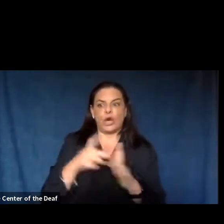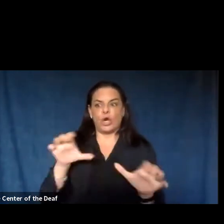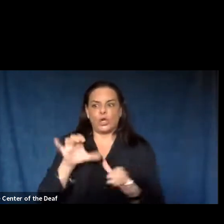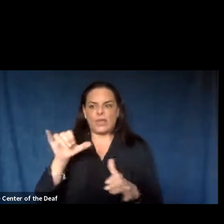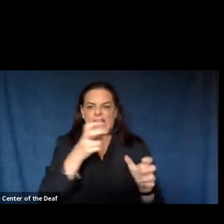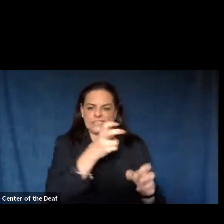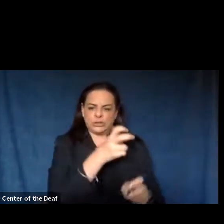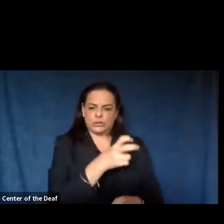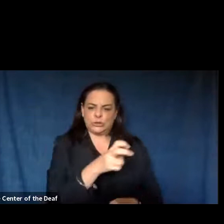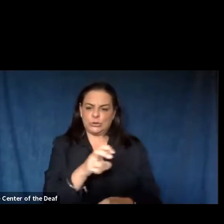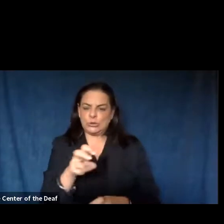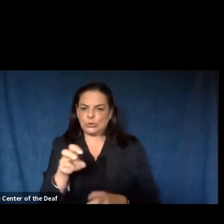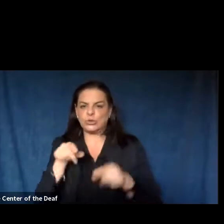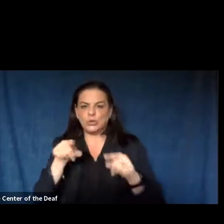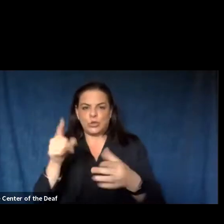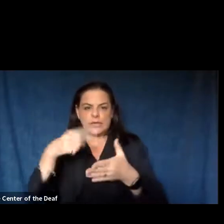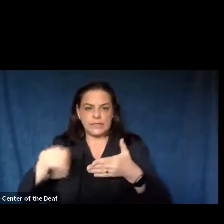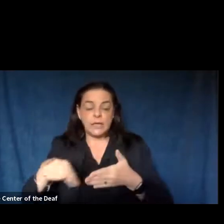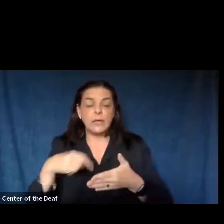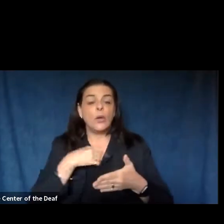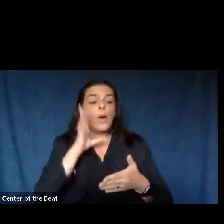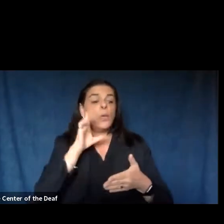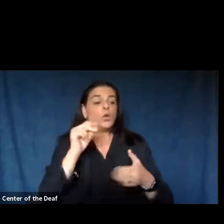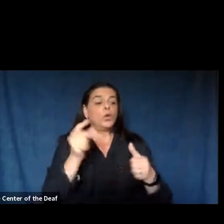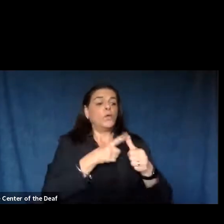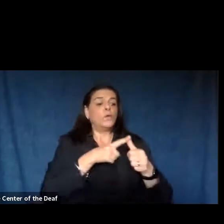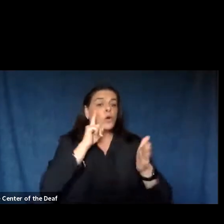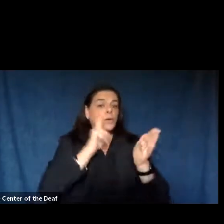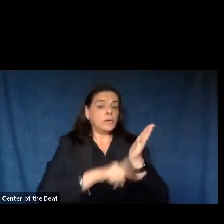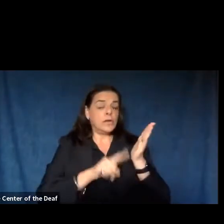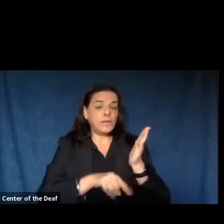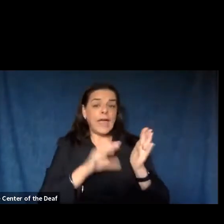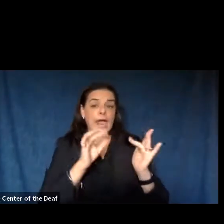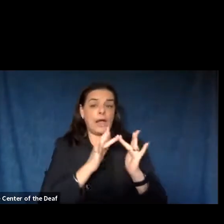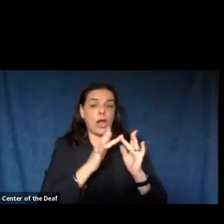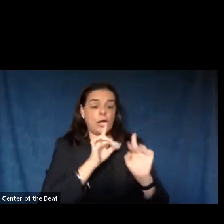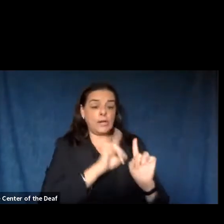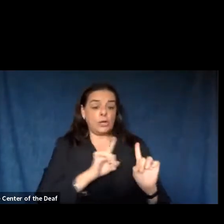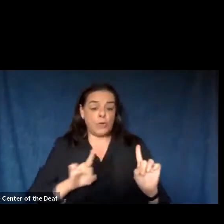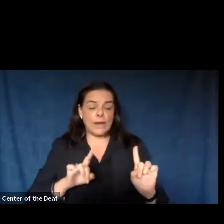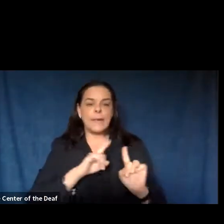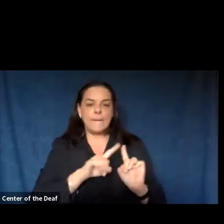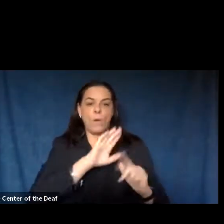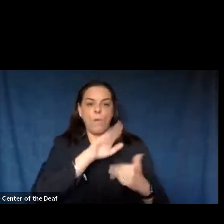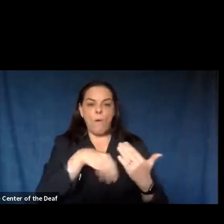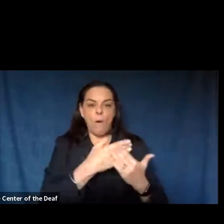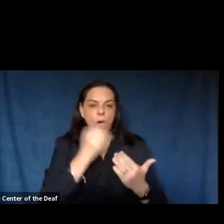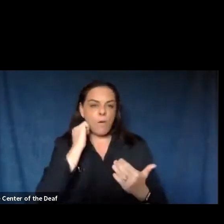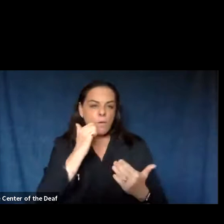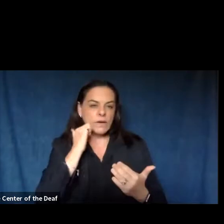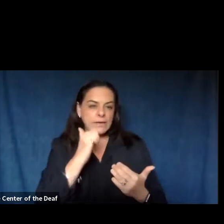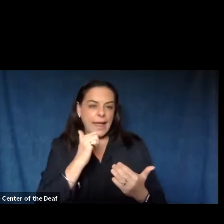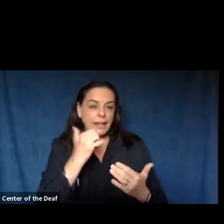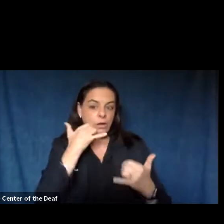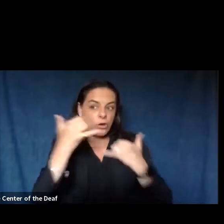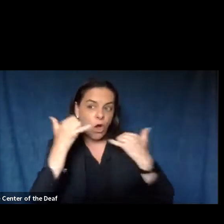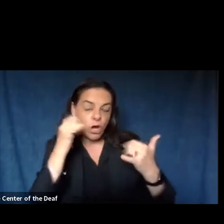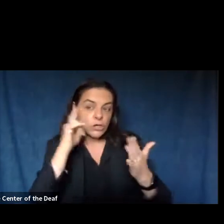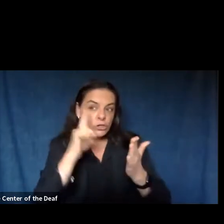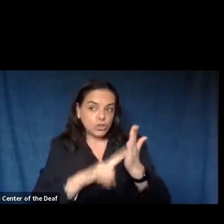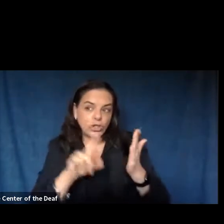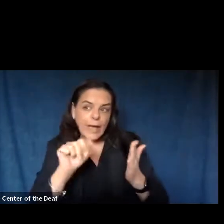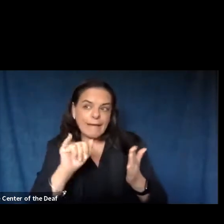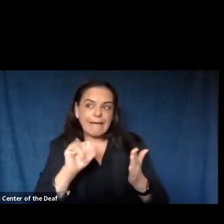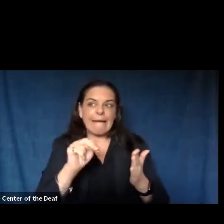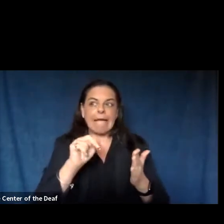week. So we will still do the initial investigation and contact tracing, but it does move all of the daily calls that we're making to check in and get